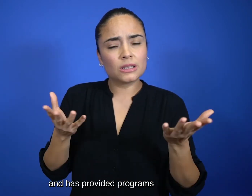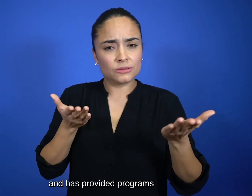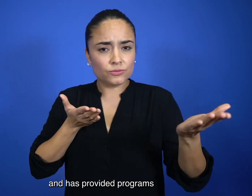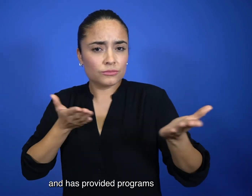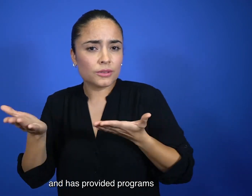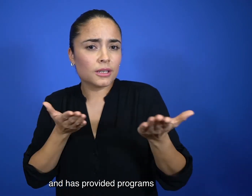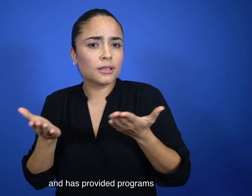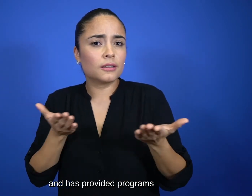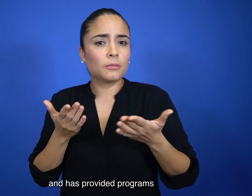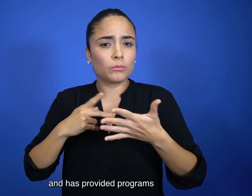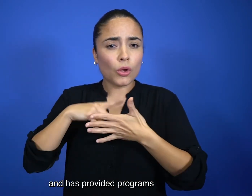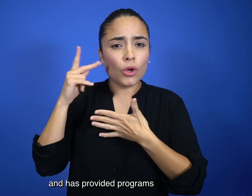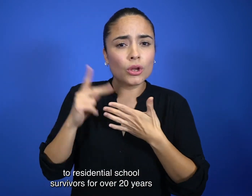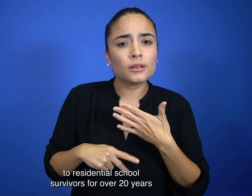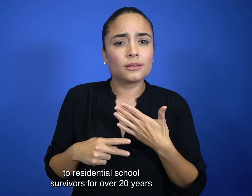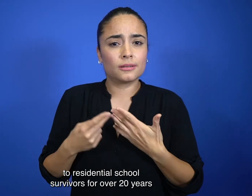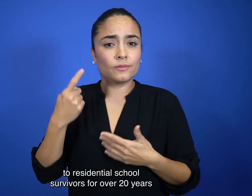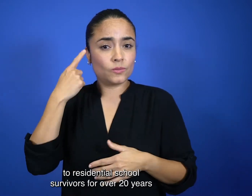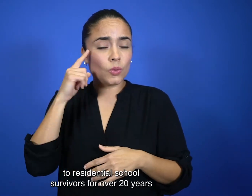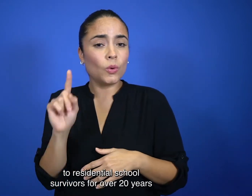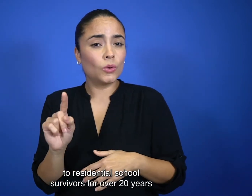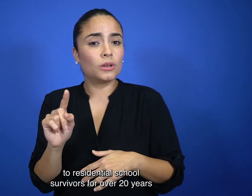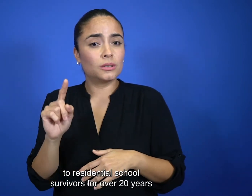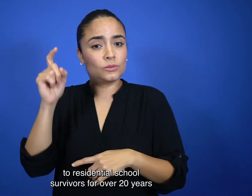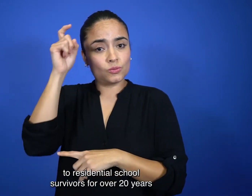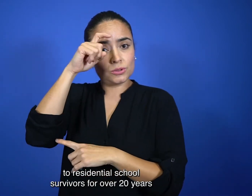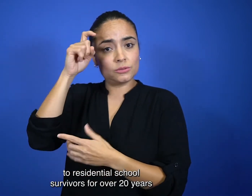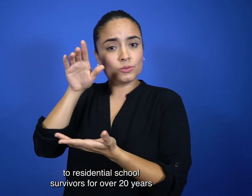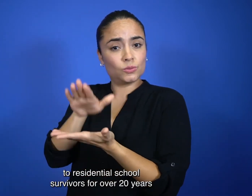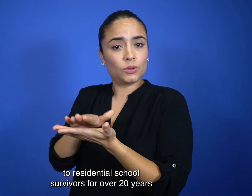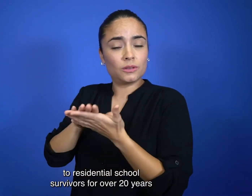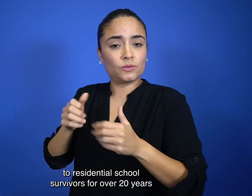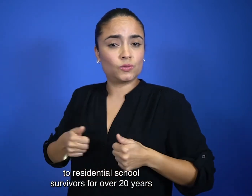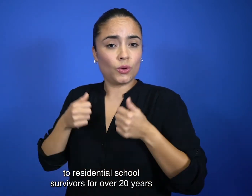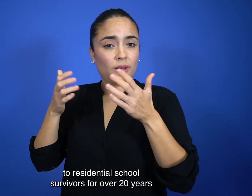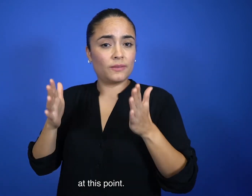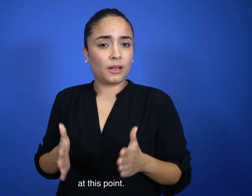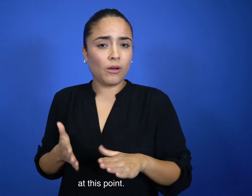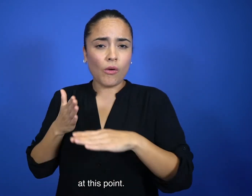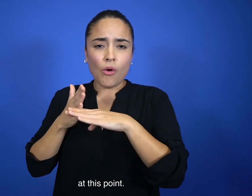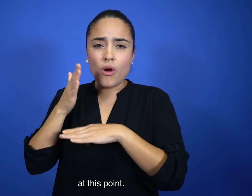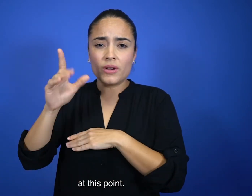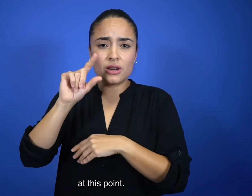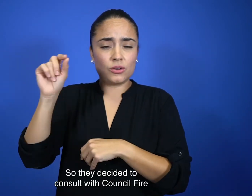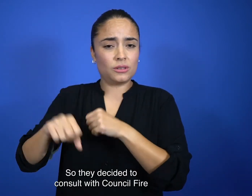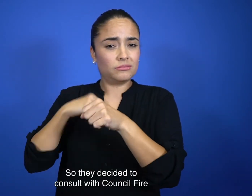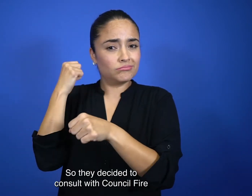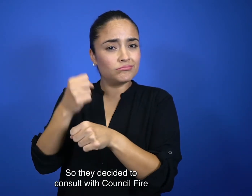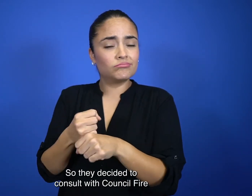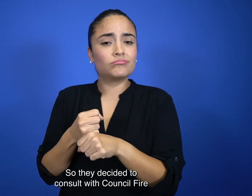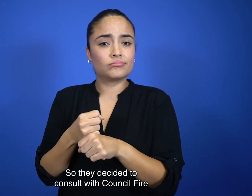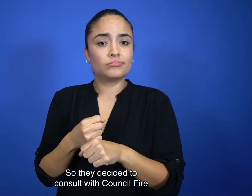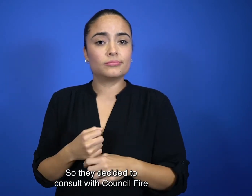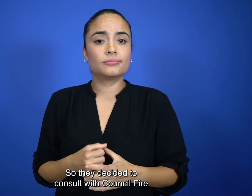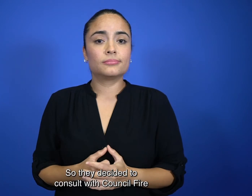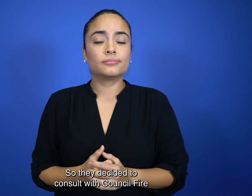programs to residential school survivors for over 20 years at this point. So they